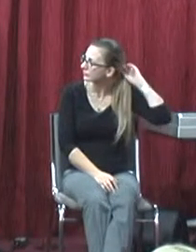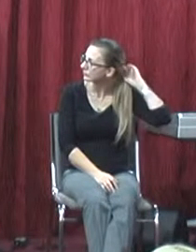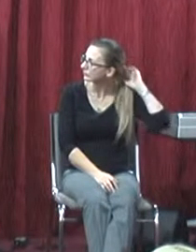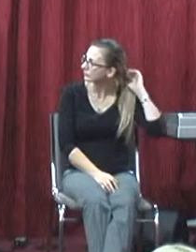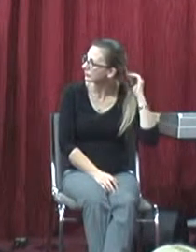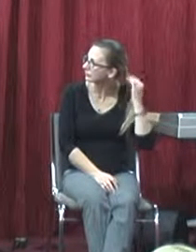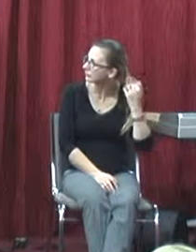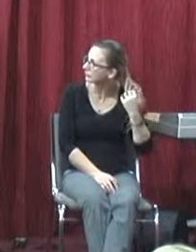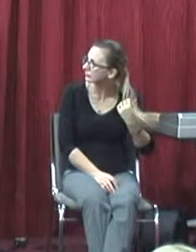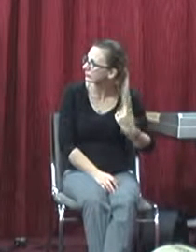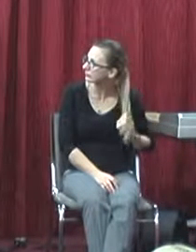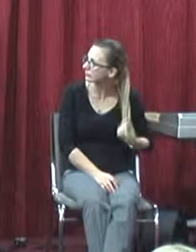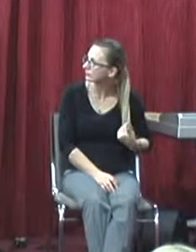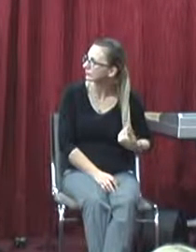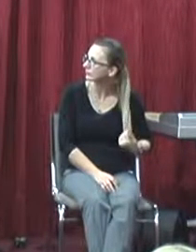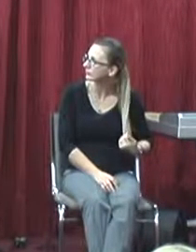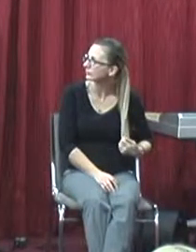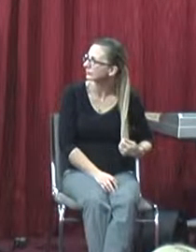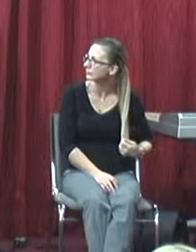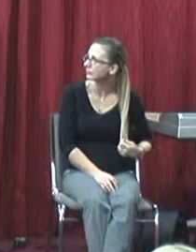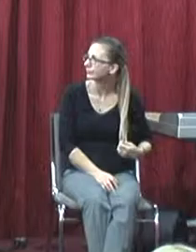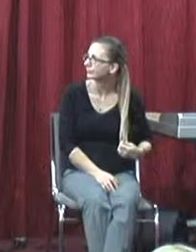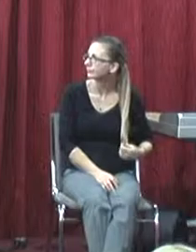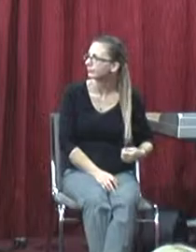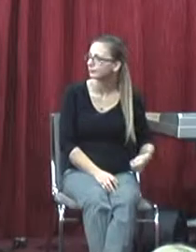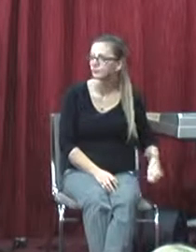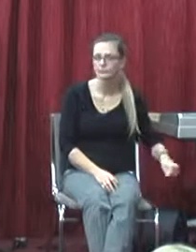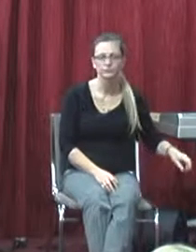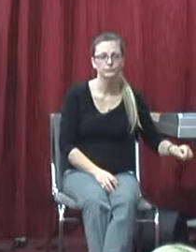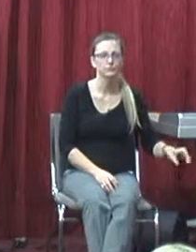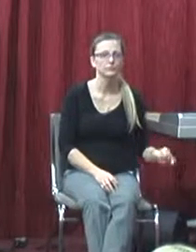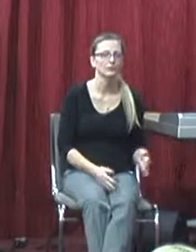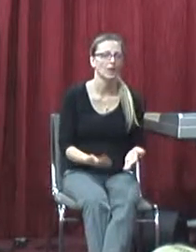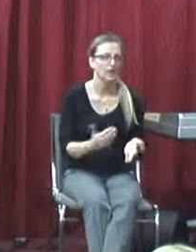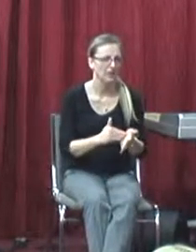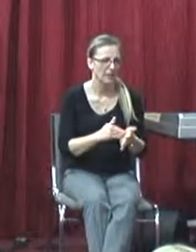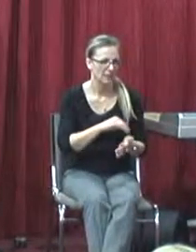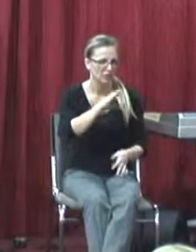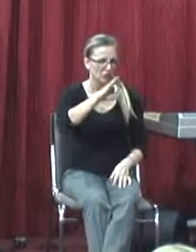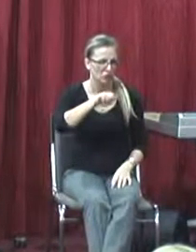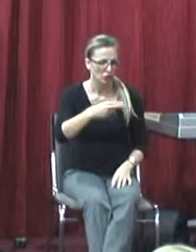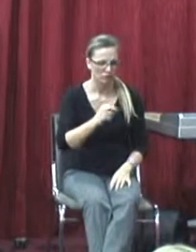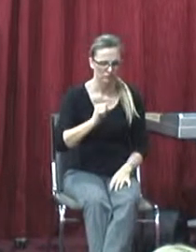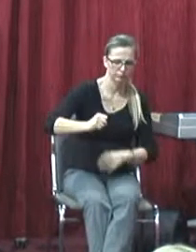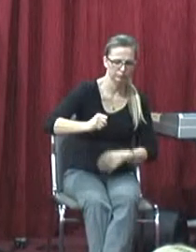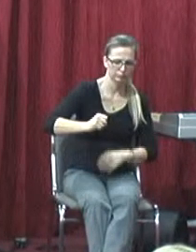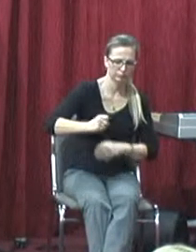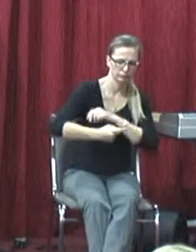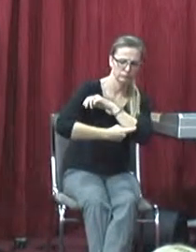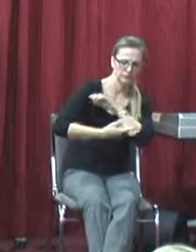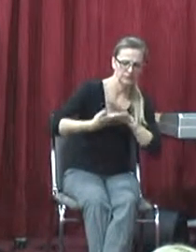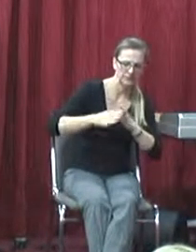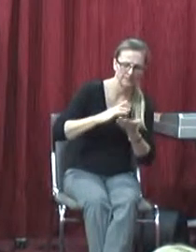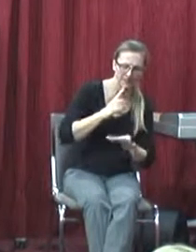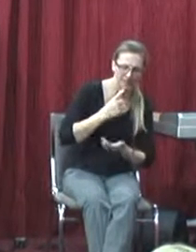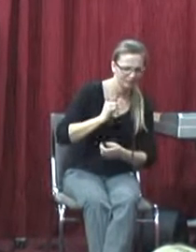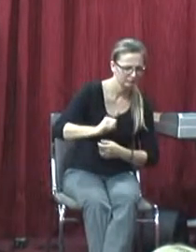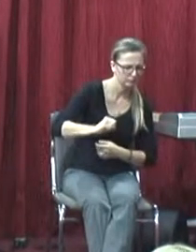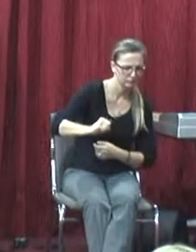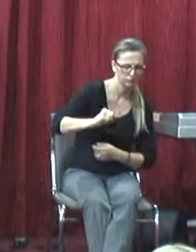adversity. So again, Joseph resisted the temptation to become bitter. It keeps getting worse, but Joseph resists it.